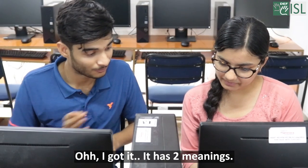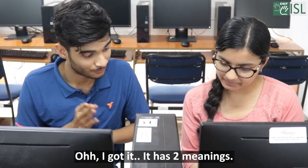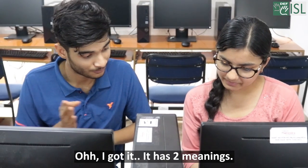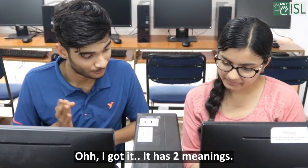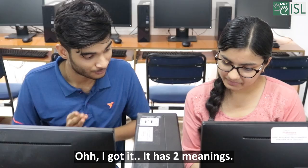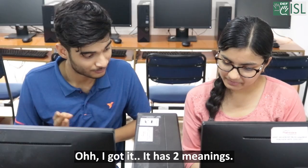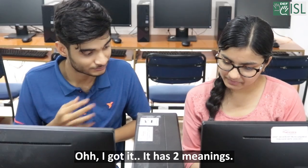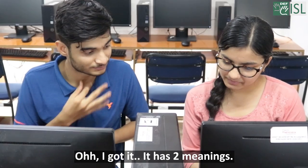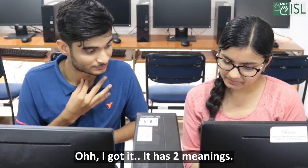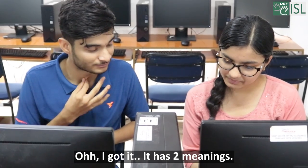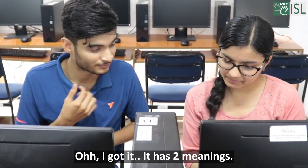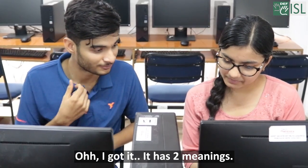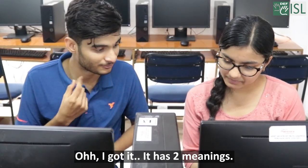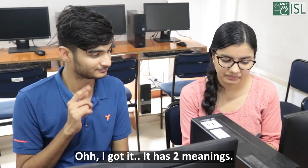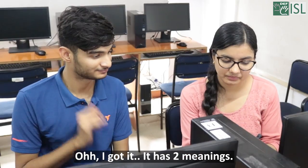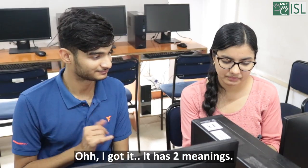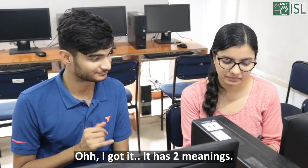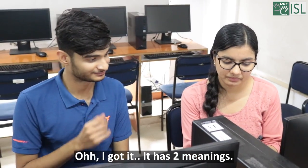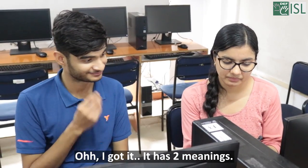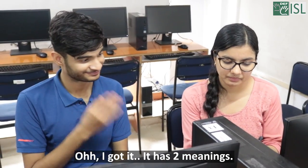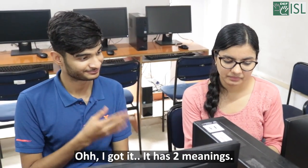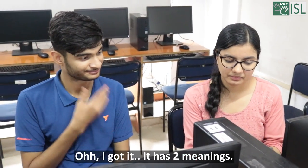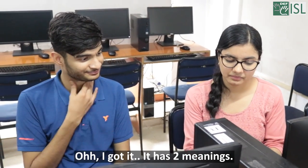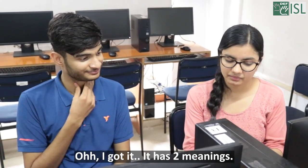Oh, I got it. It has two meanings.